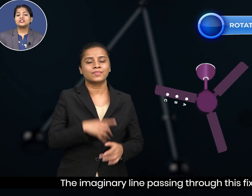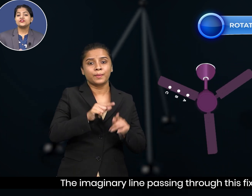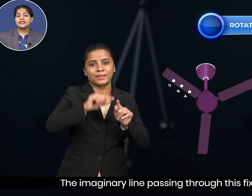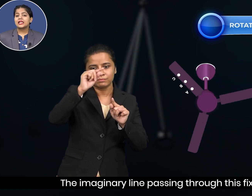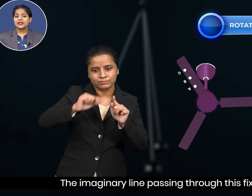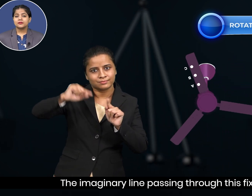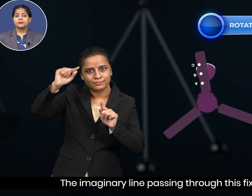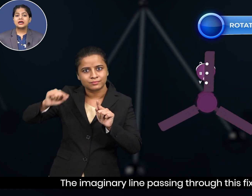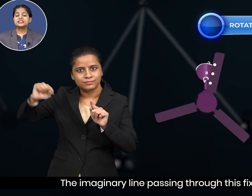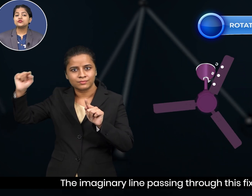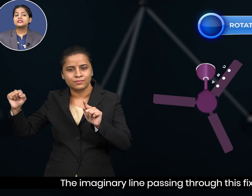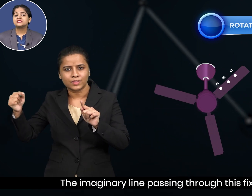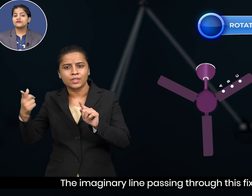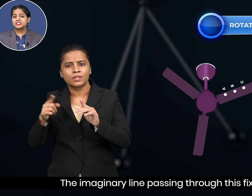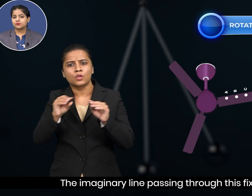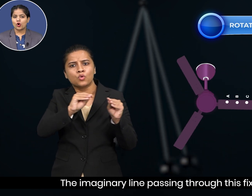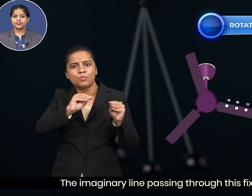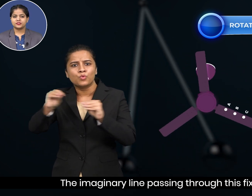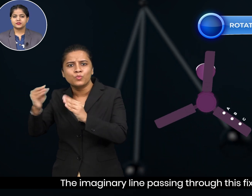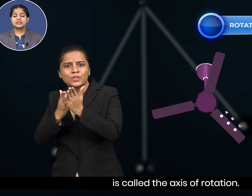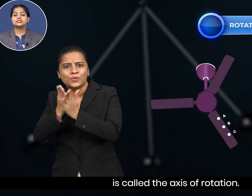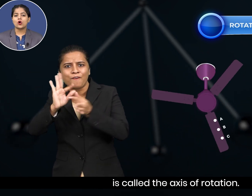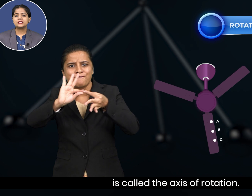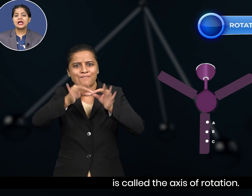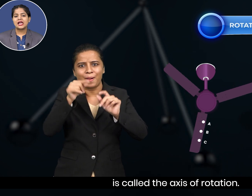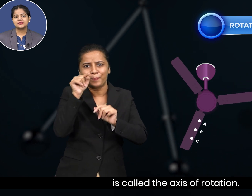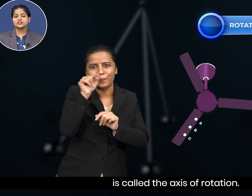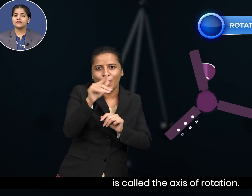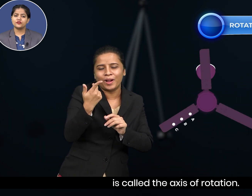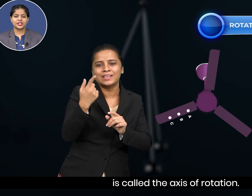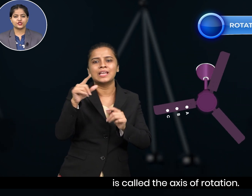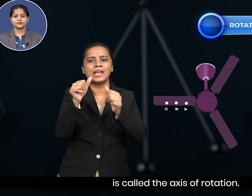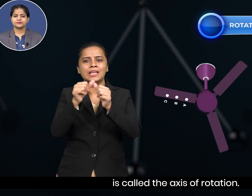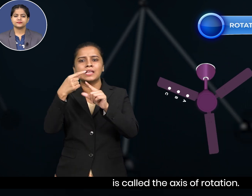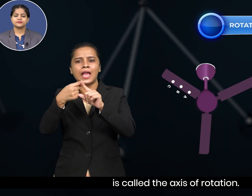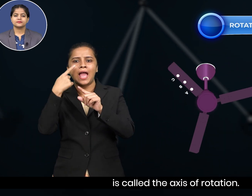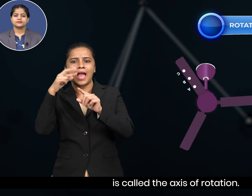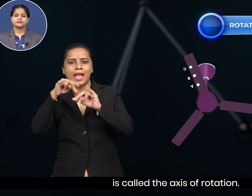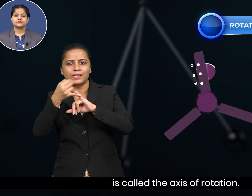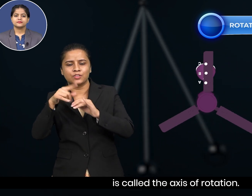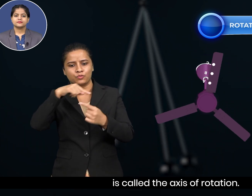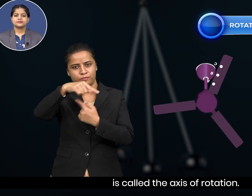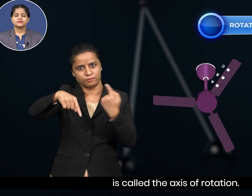The imaginary line passing through this fixed point is called the axis of rotation.